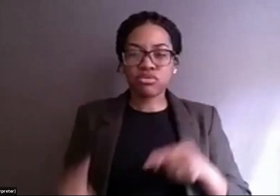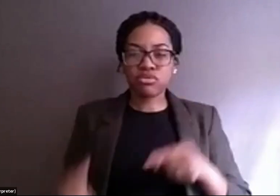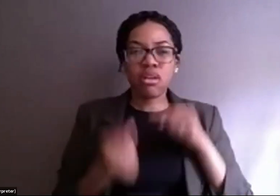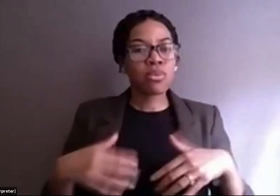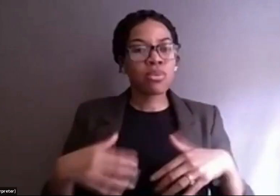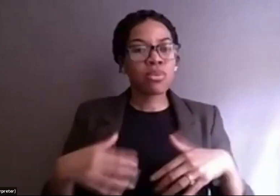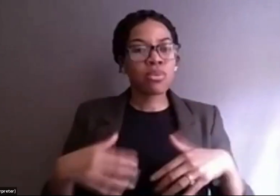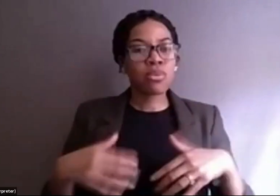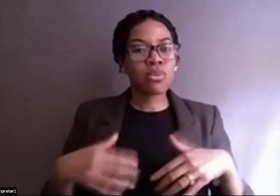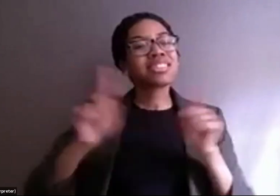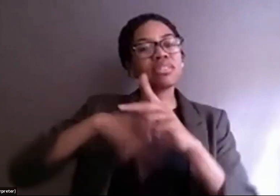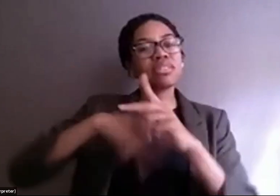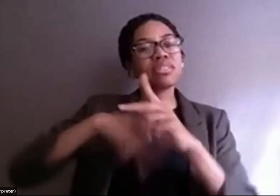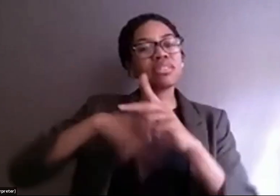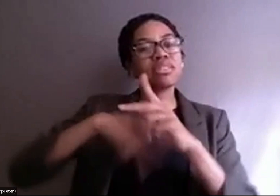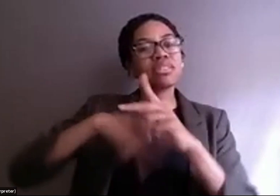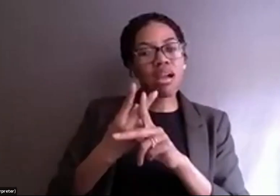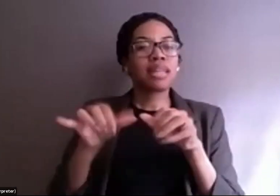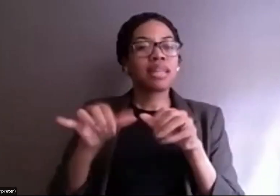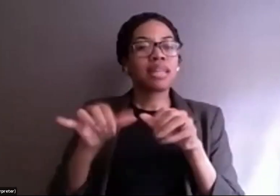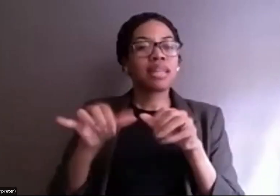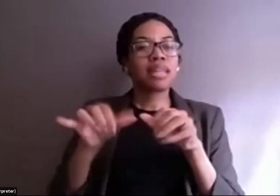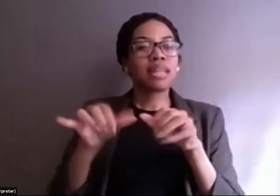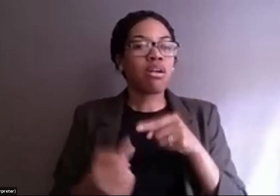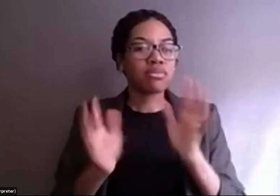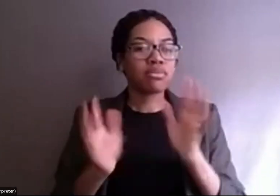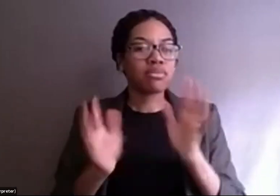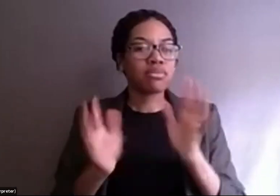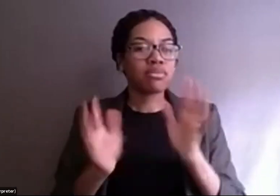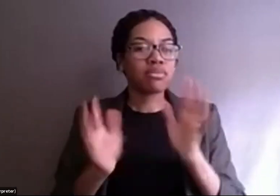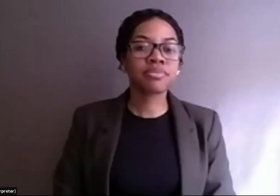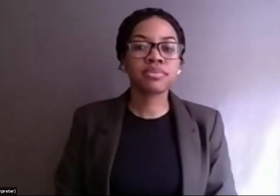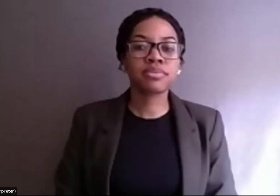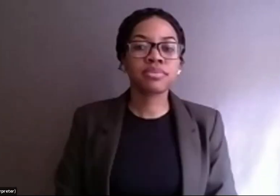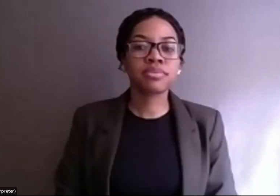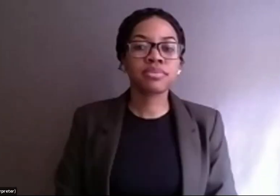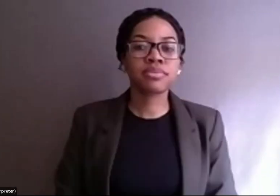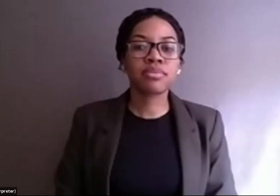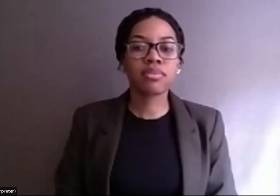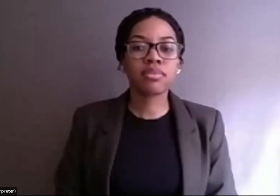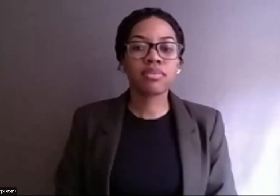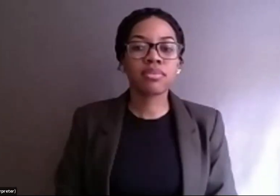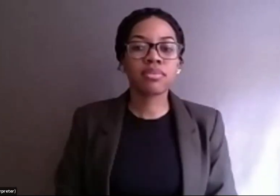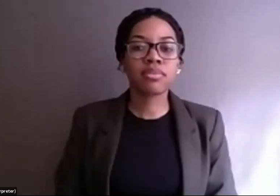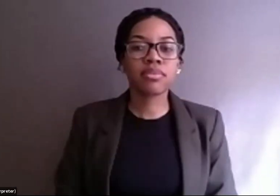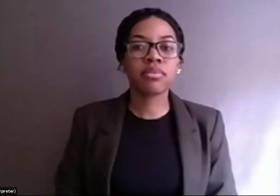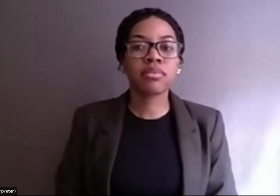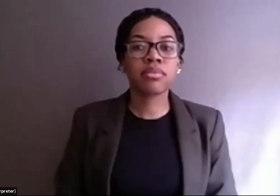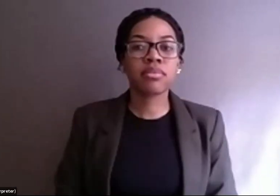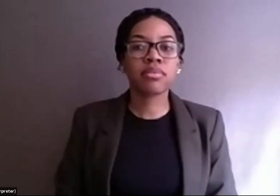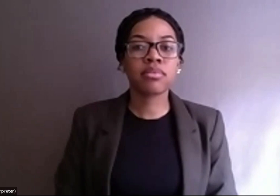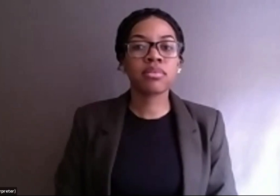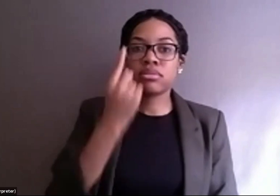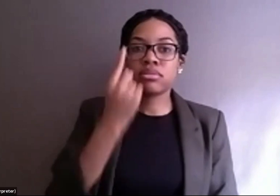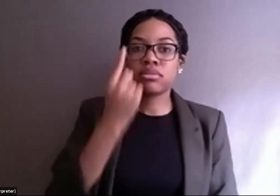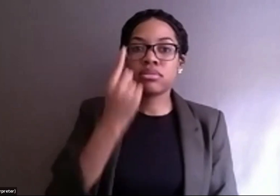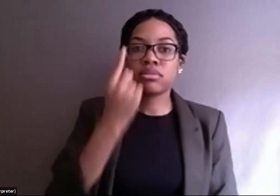Everybody has to understand the number of things. First, one, the minority makes the